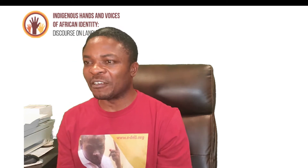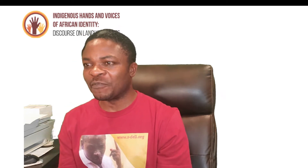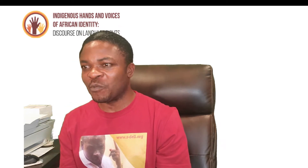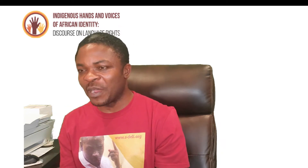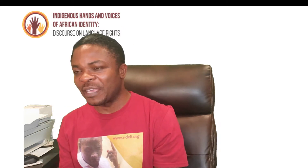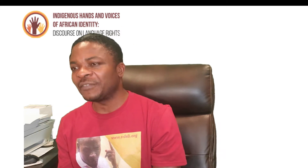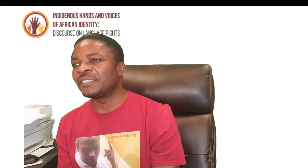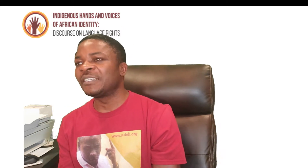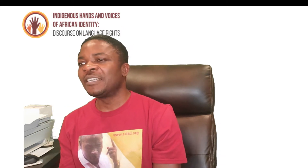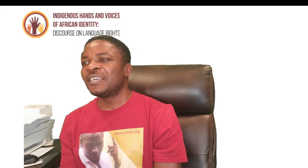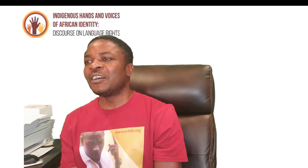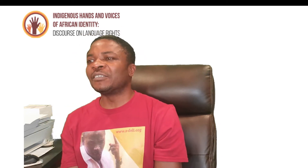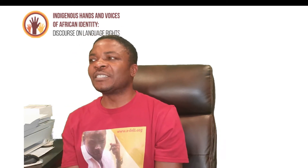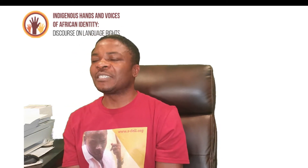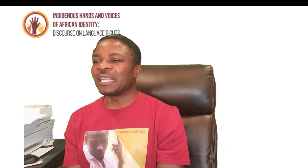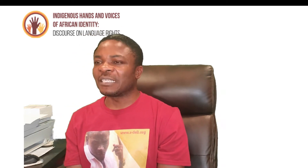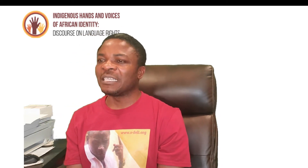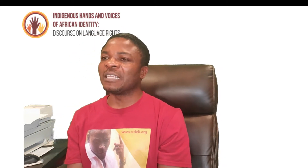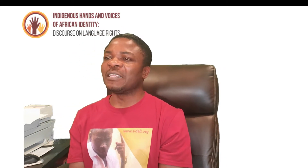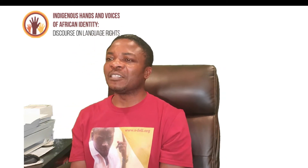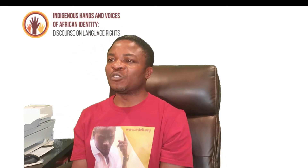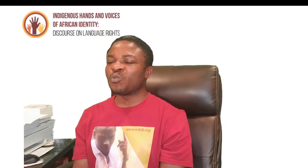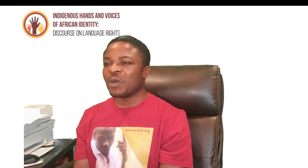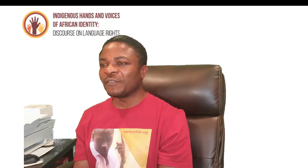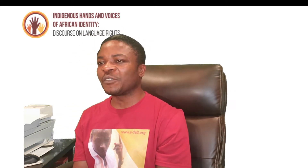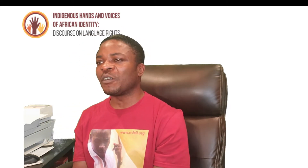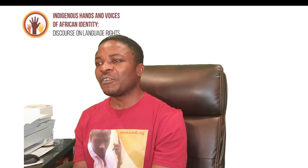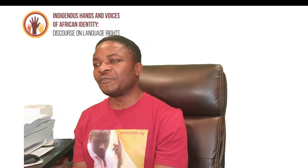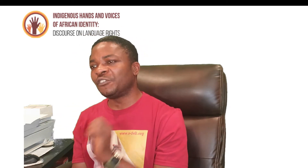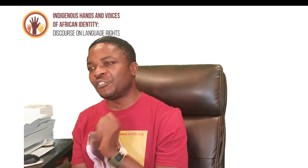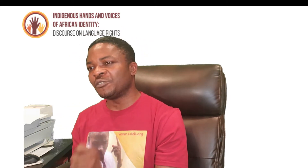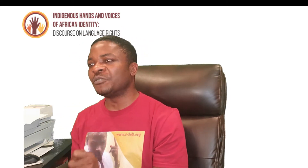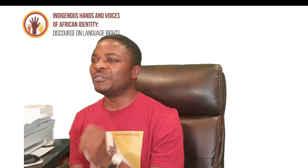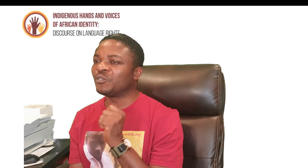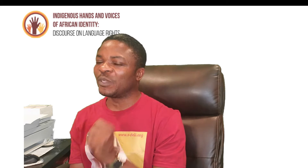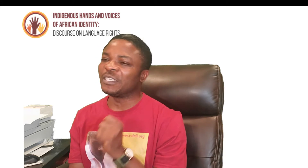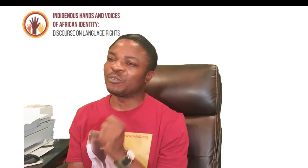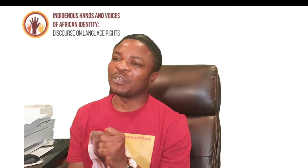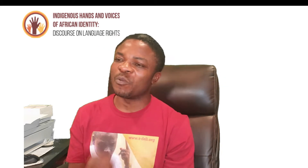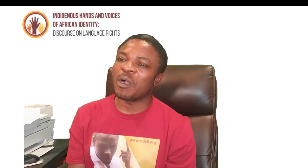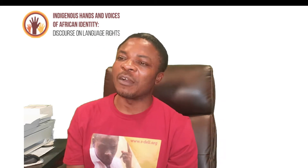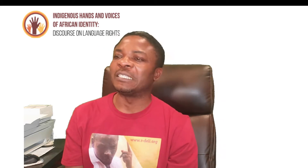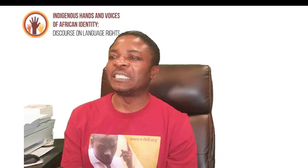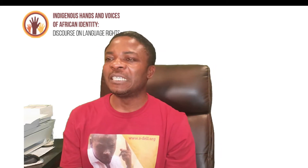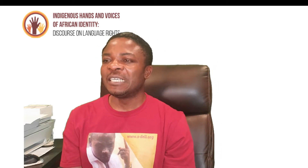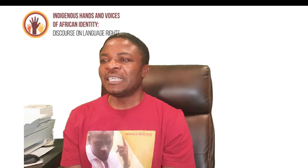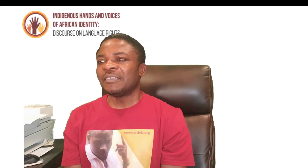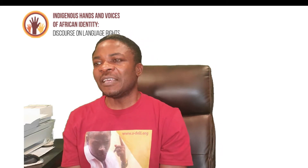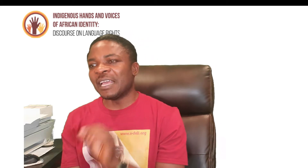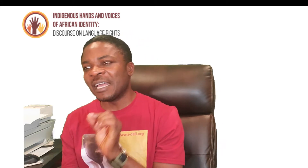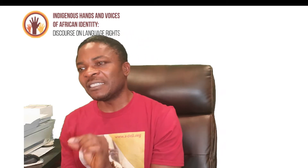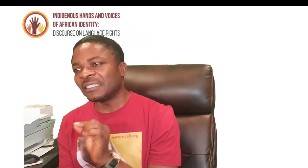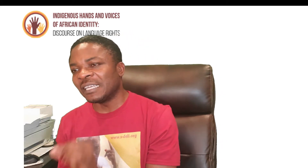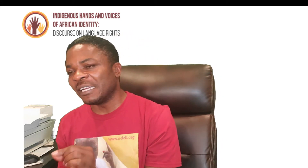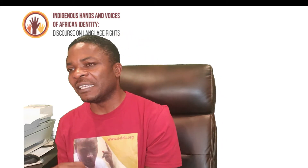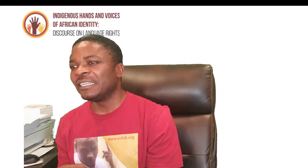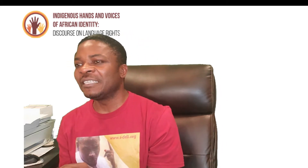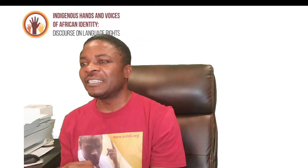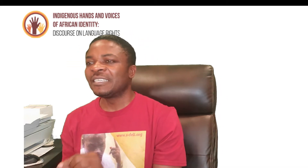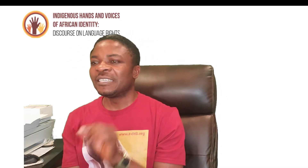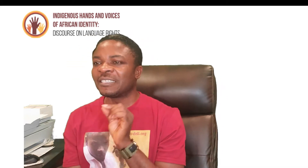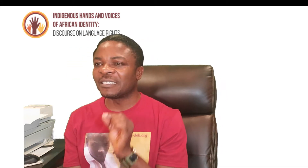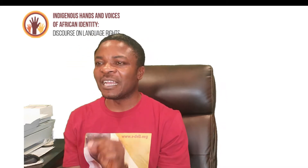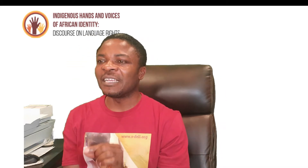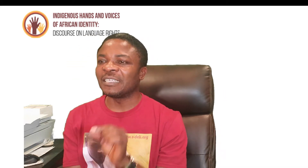making a lot of waves. On Saturday, the 12th of June 2021,